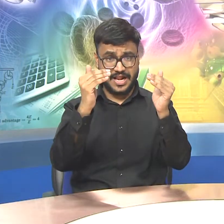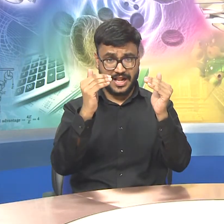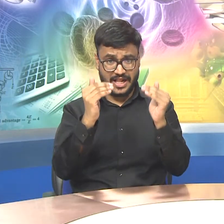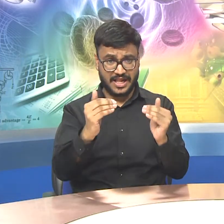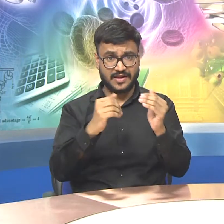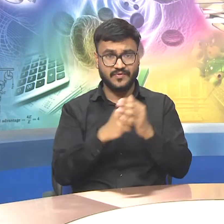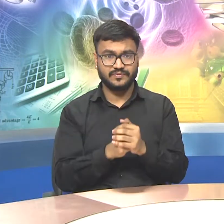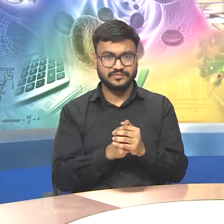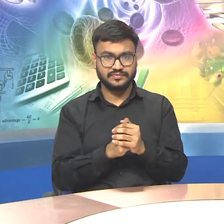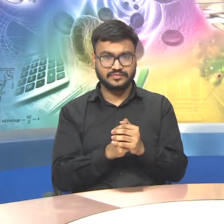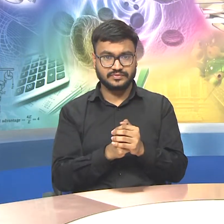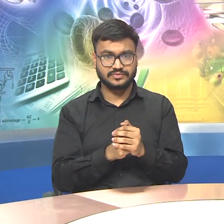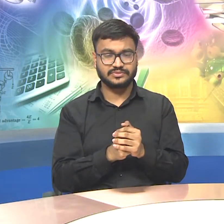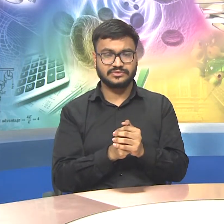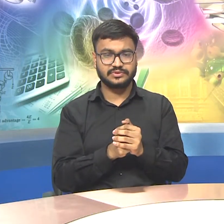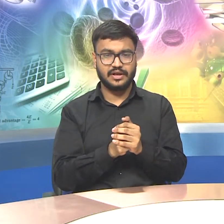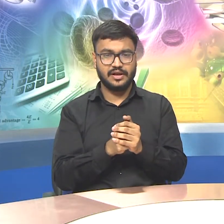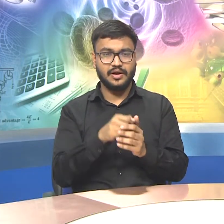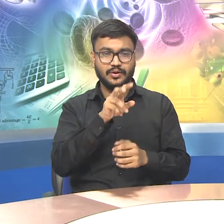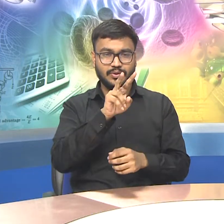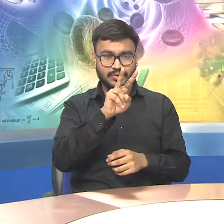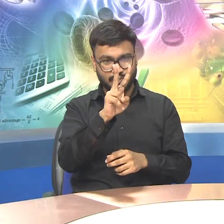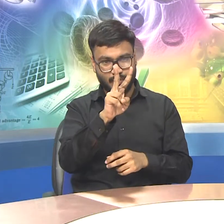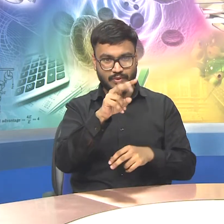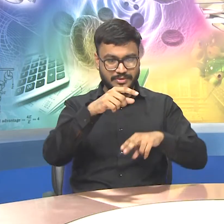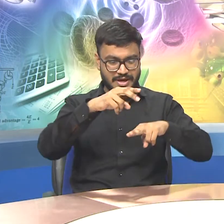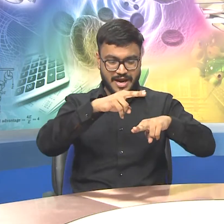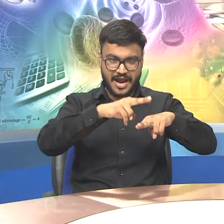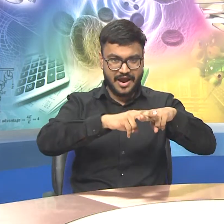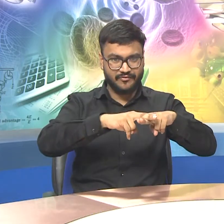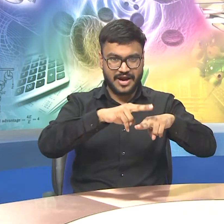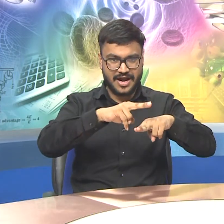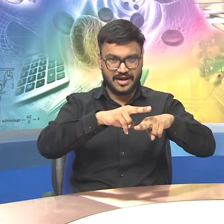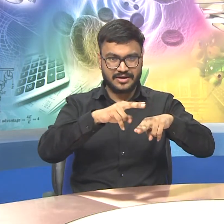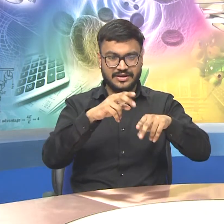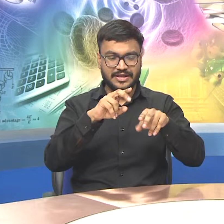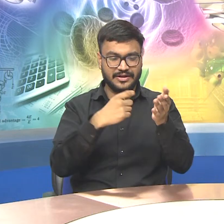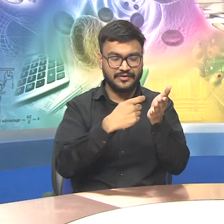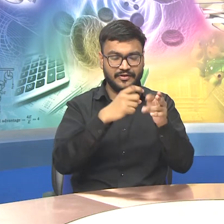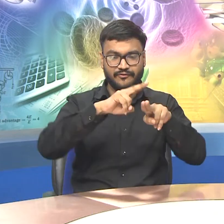If we do the sign of F on one time, it will